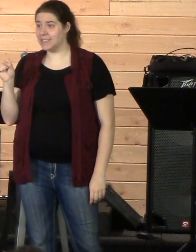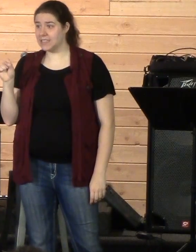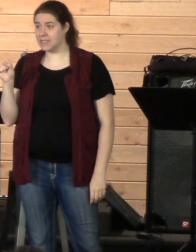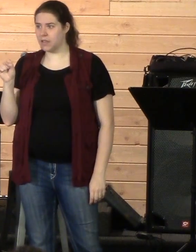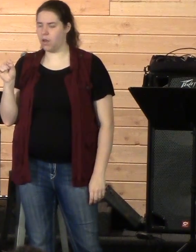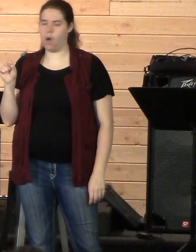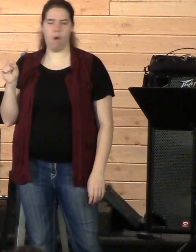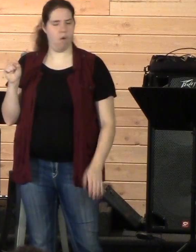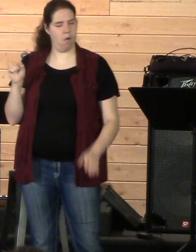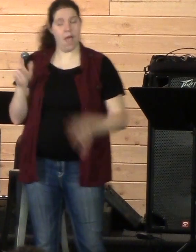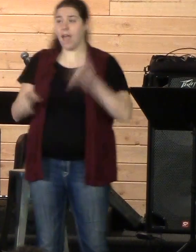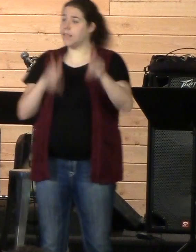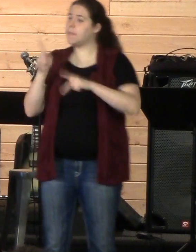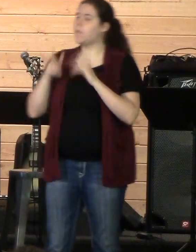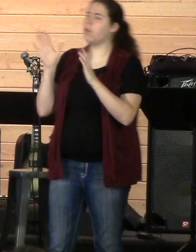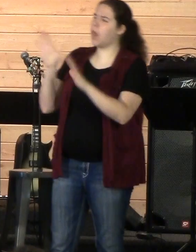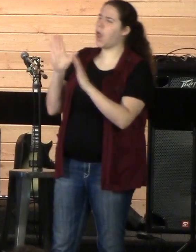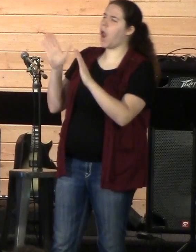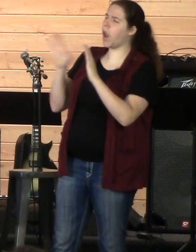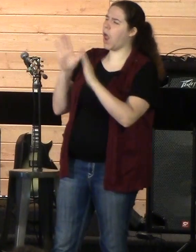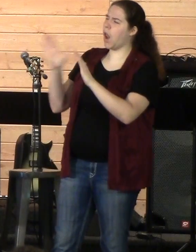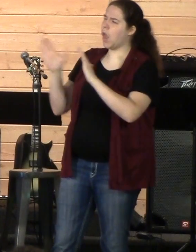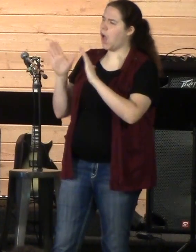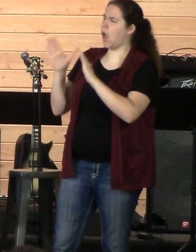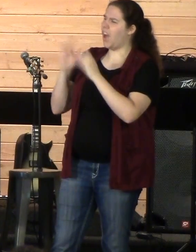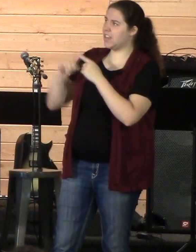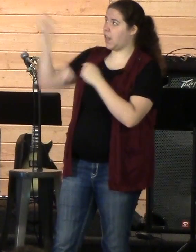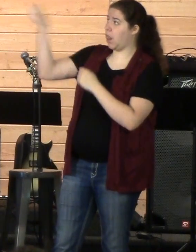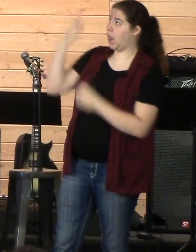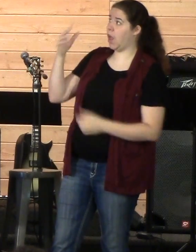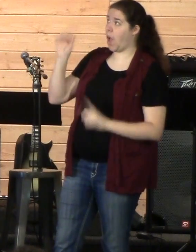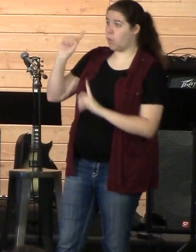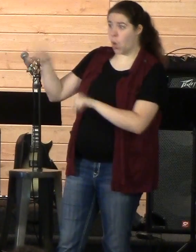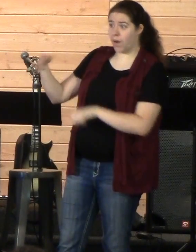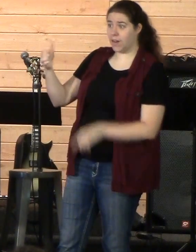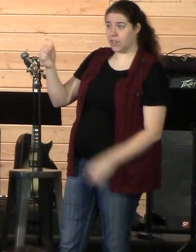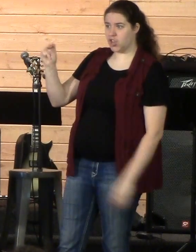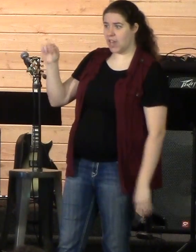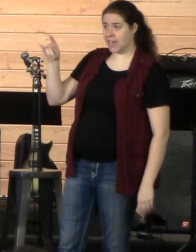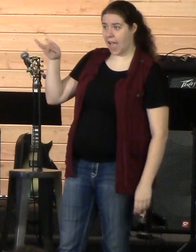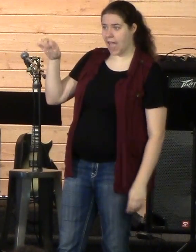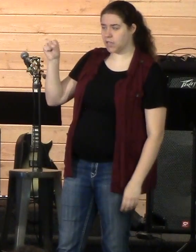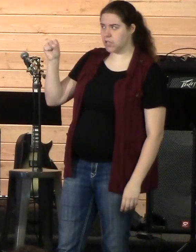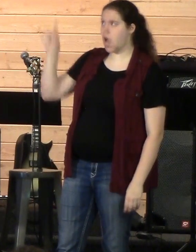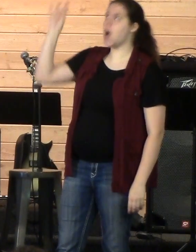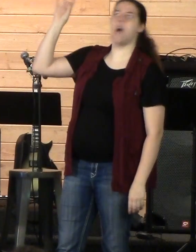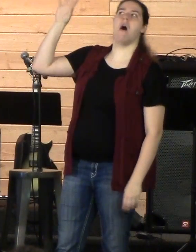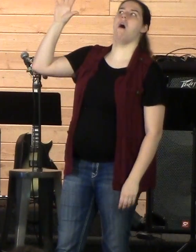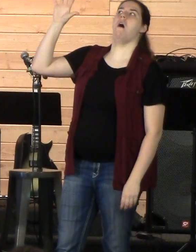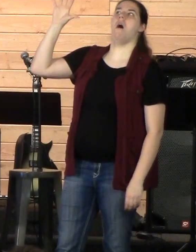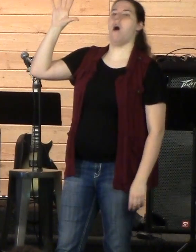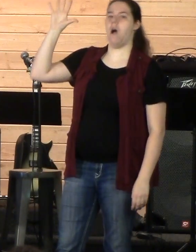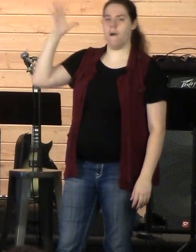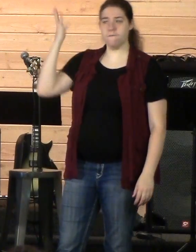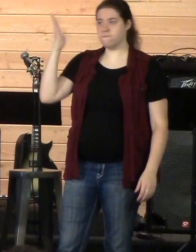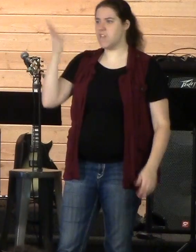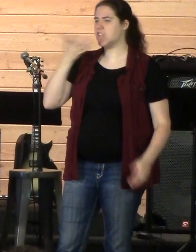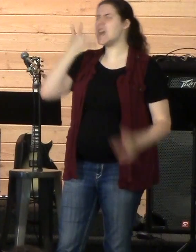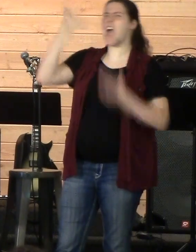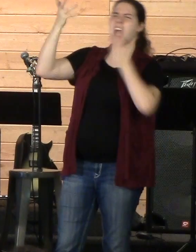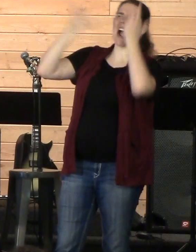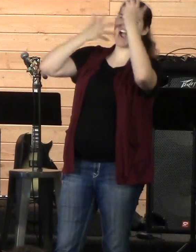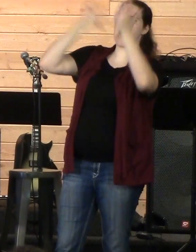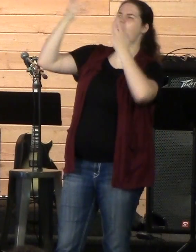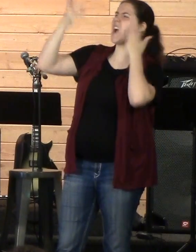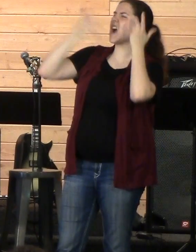this. Verse 22, the crowd listened to Paul until he said this about the Gentiles. Then they raised their voices and shouted, rid